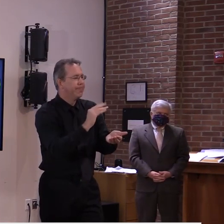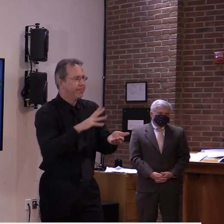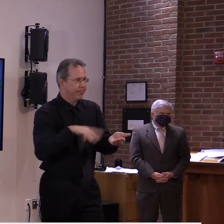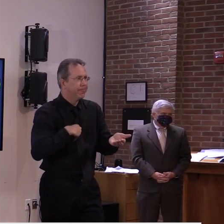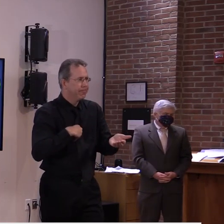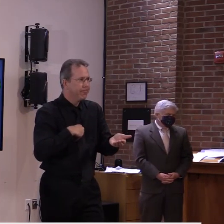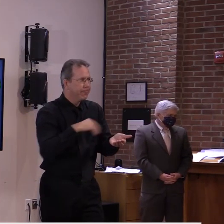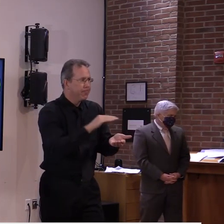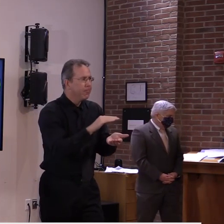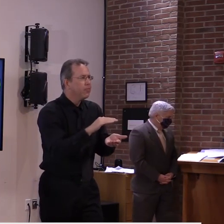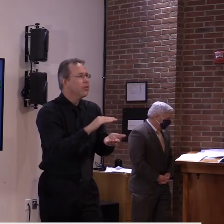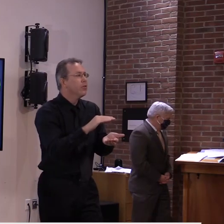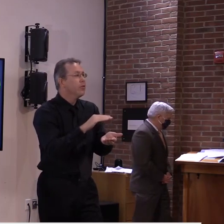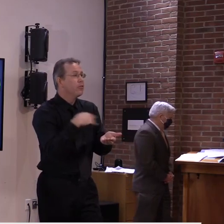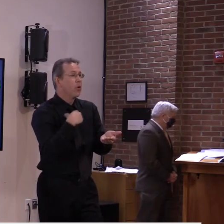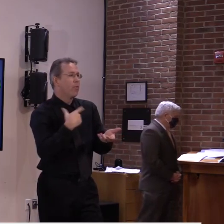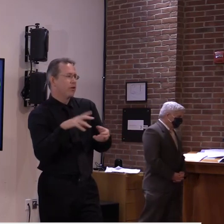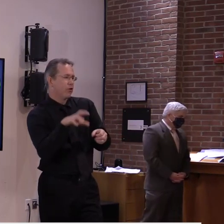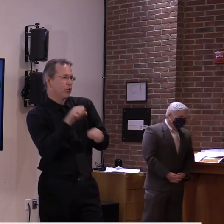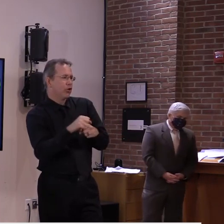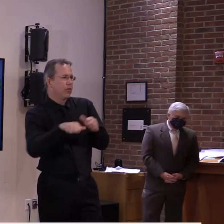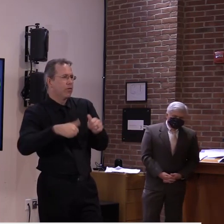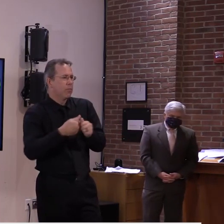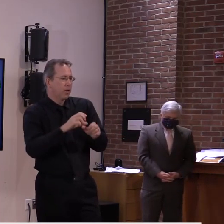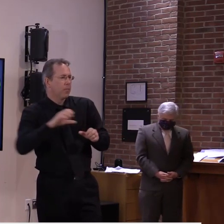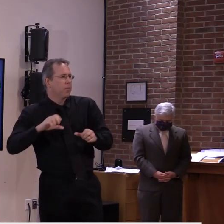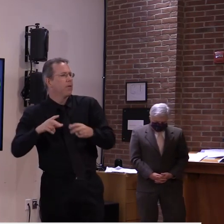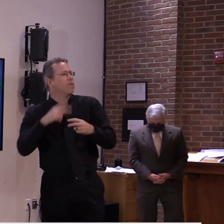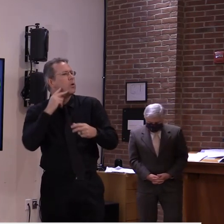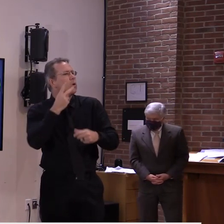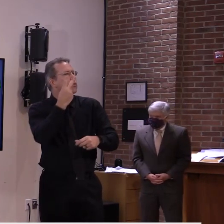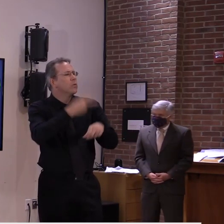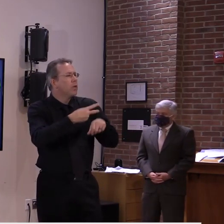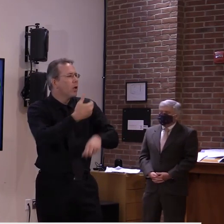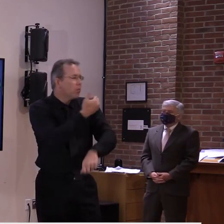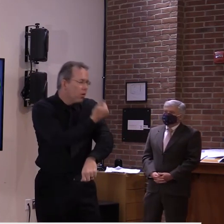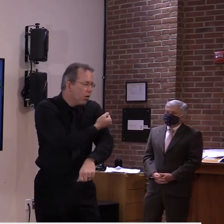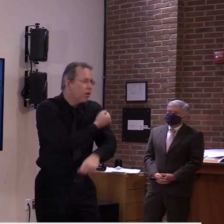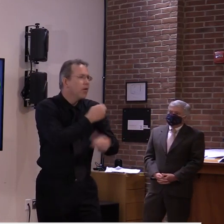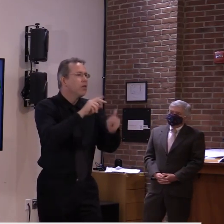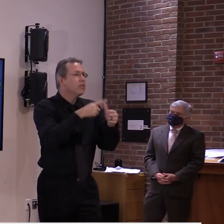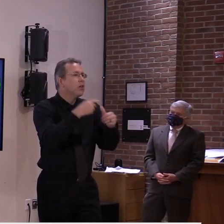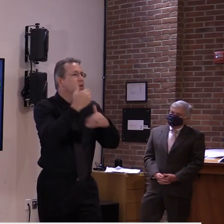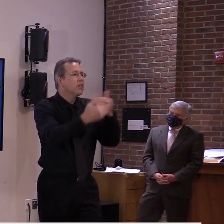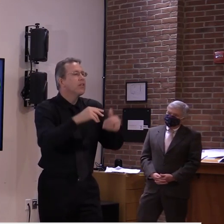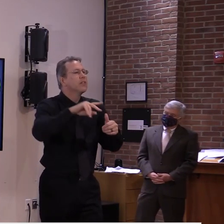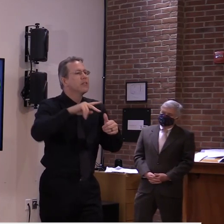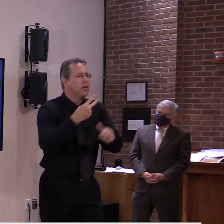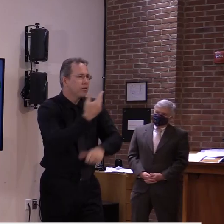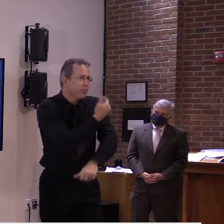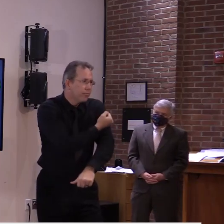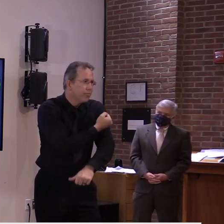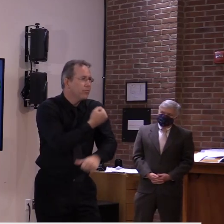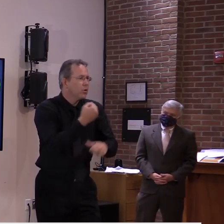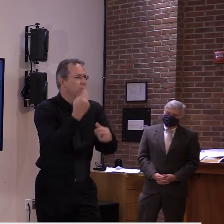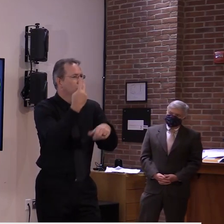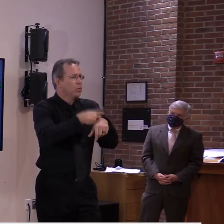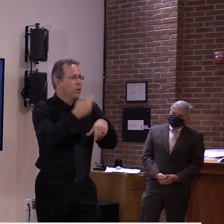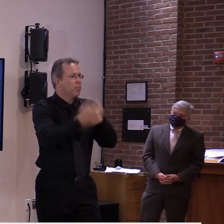the second dose for the people who get that as their first dose. And this is Pfizer only, right? And this is only Pfizer because it's the only one